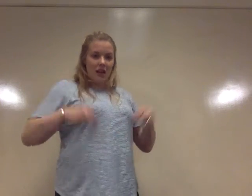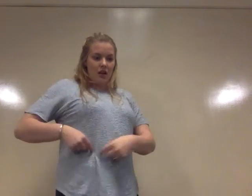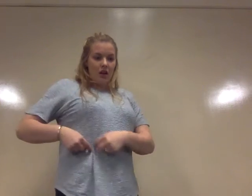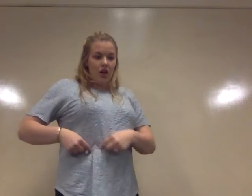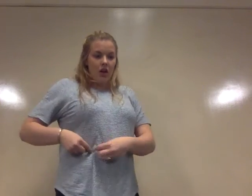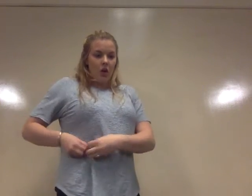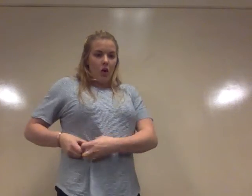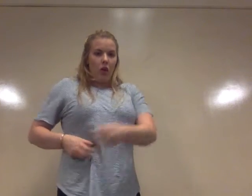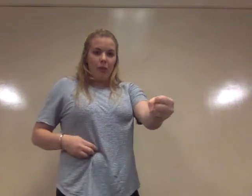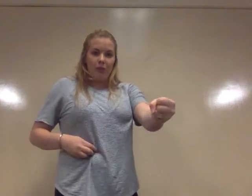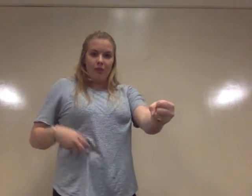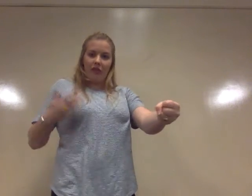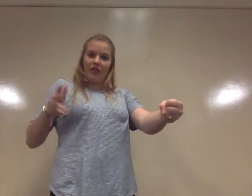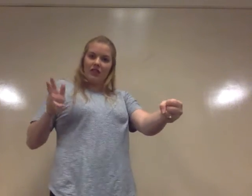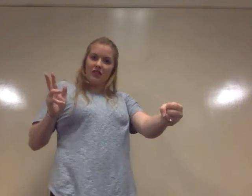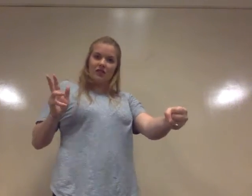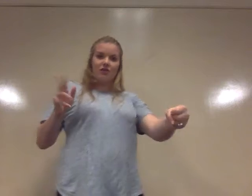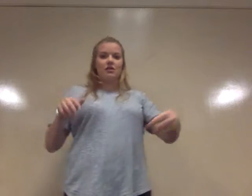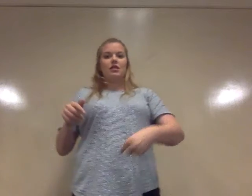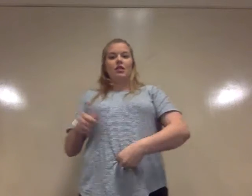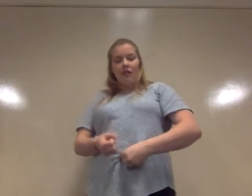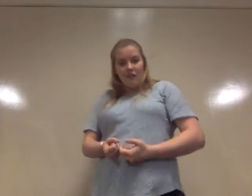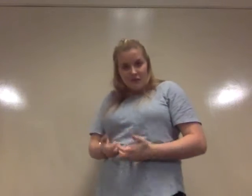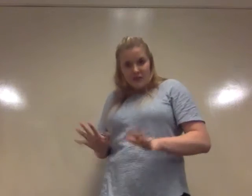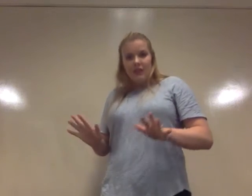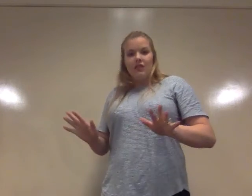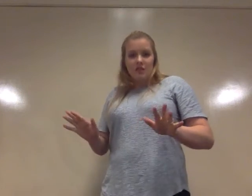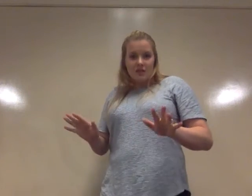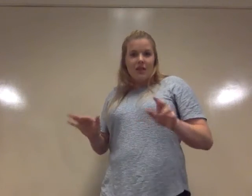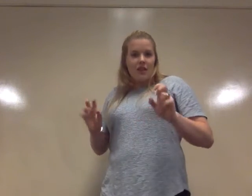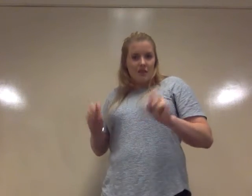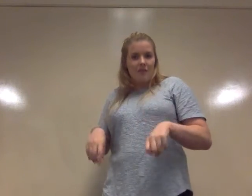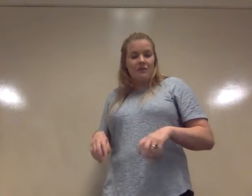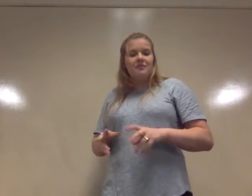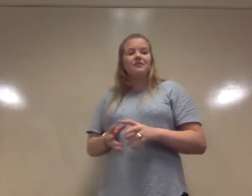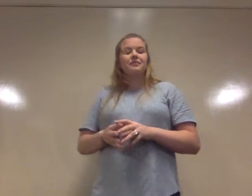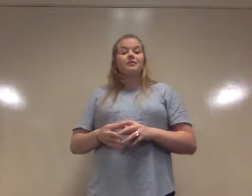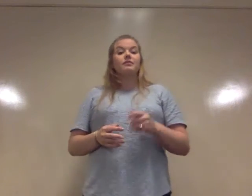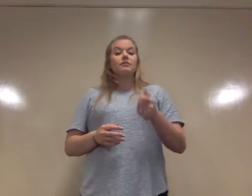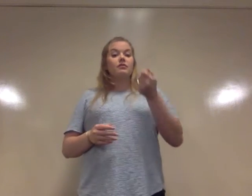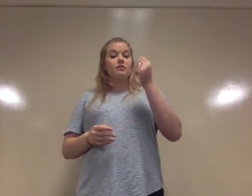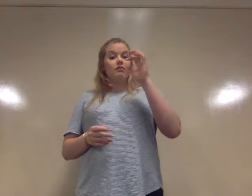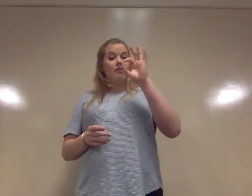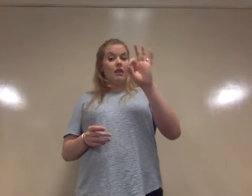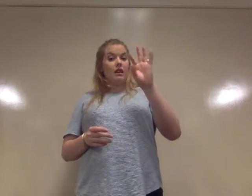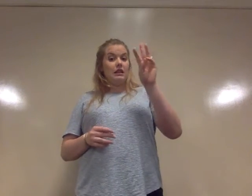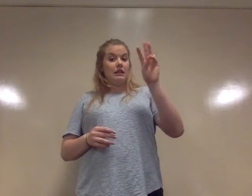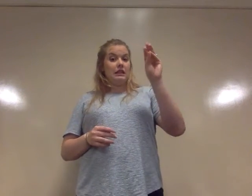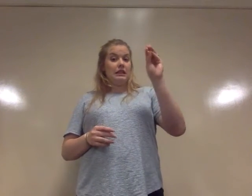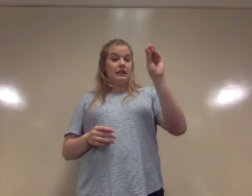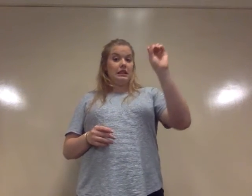directly take care of that. If it's a hernia, the same thing. During the 1960s, heart disease was on the rise in the